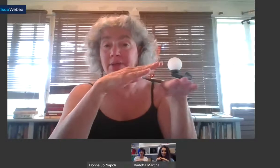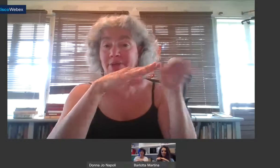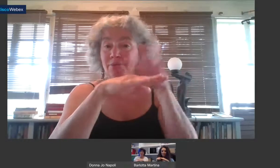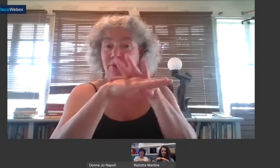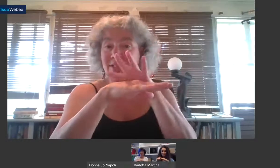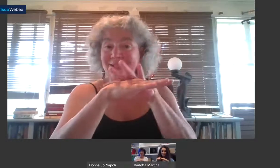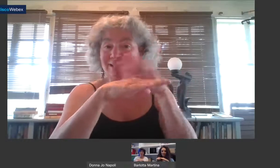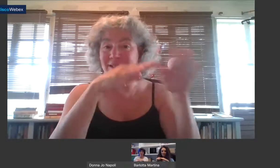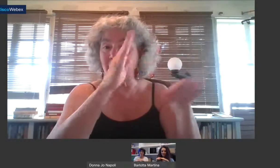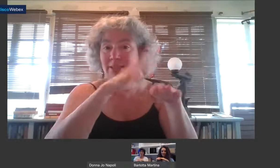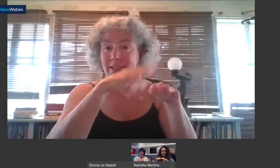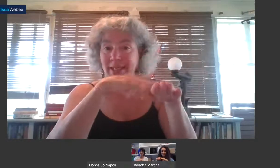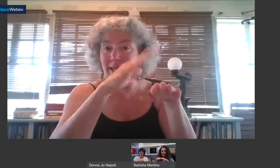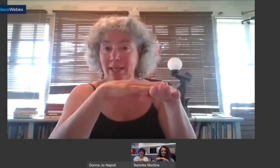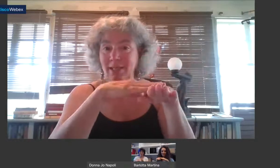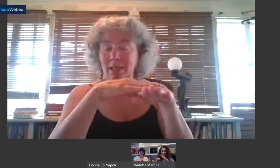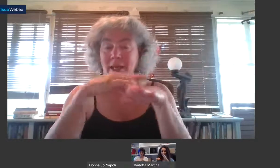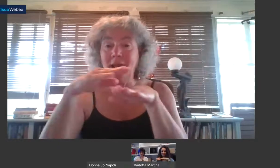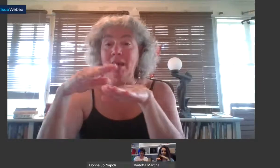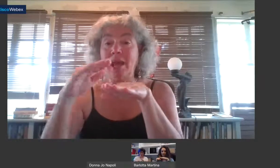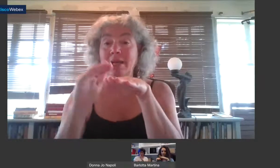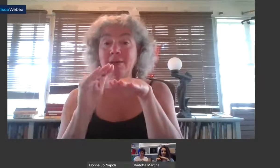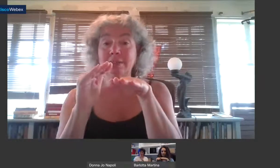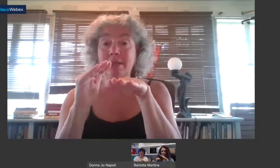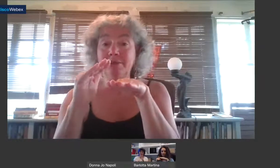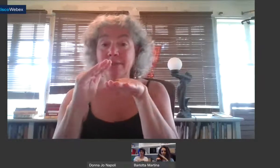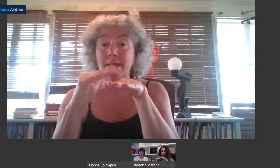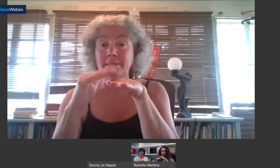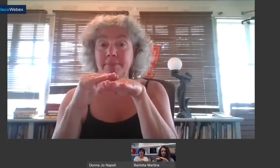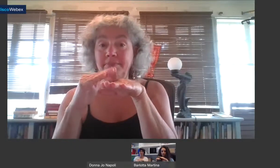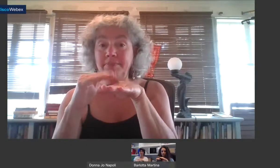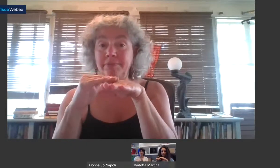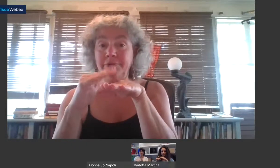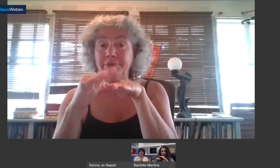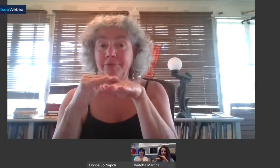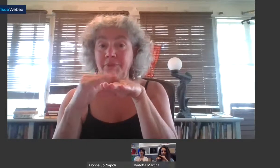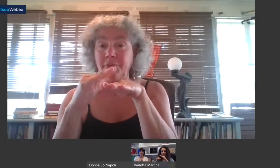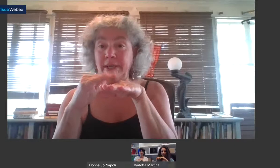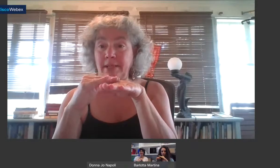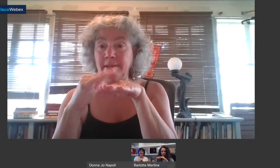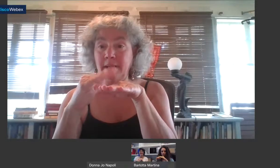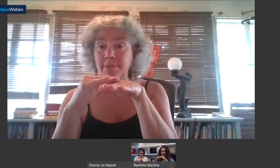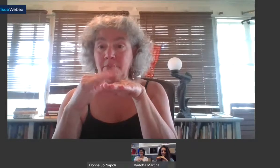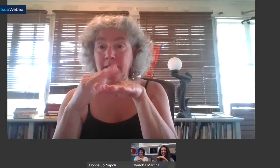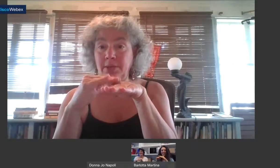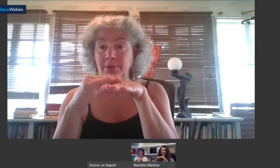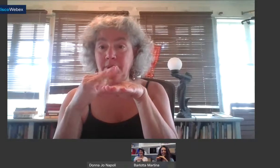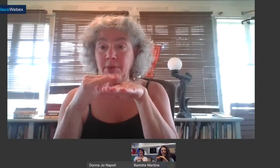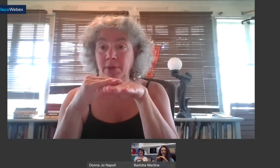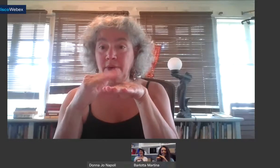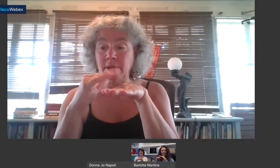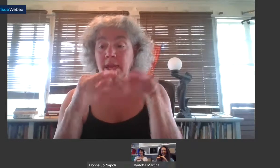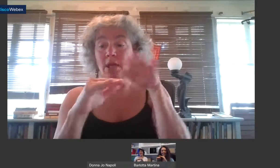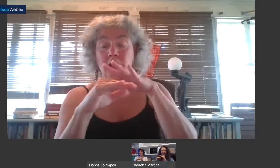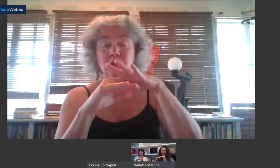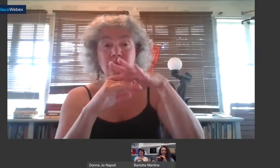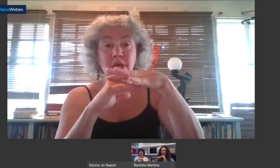Your wrist is articulating. And here's another sign for warning. I'm warning you. Okay, you're